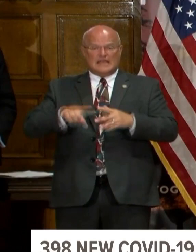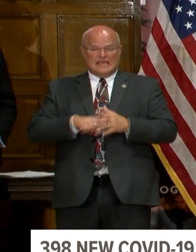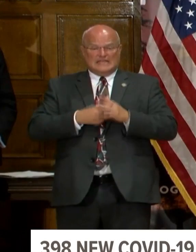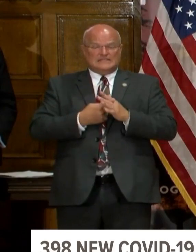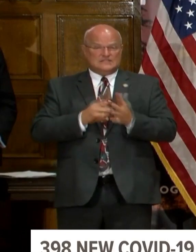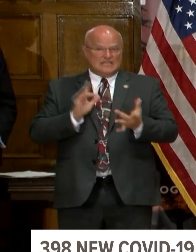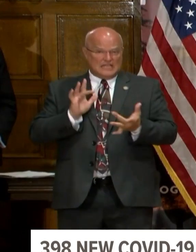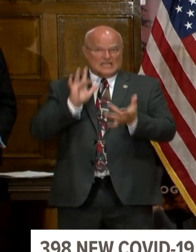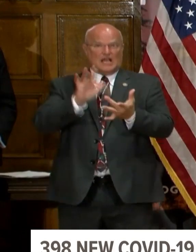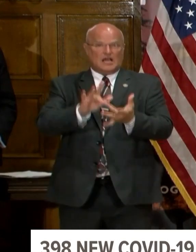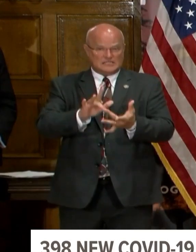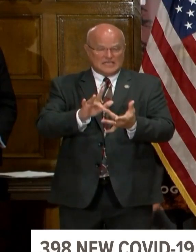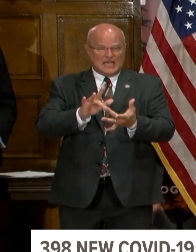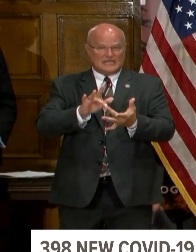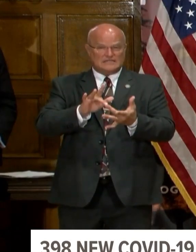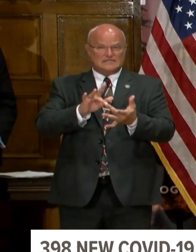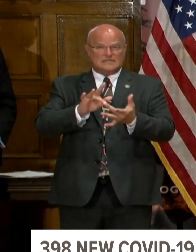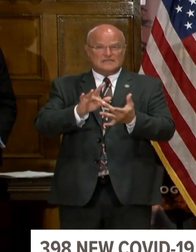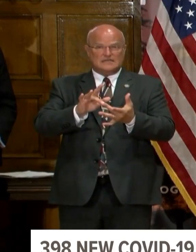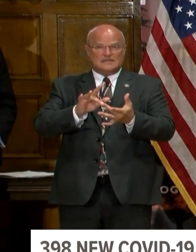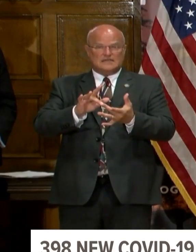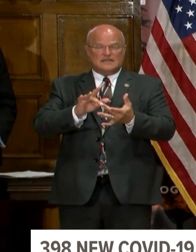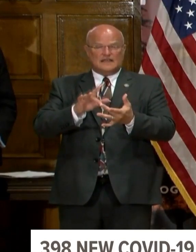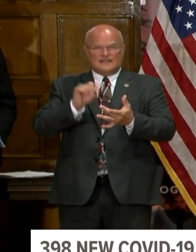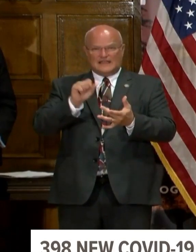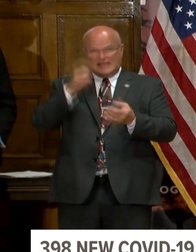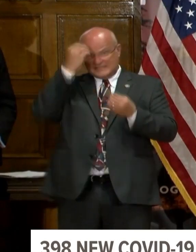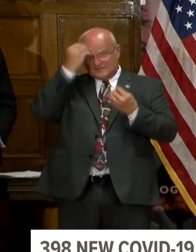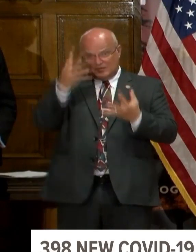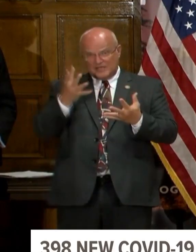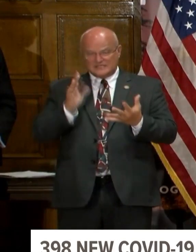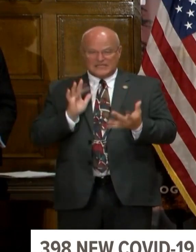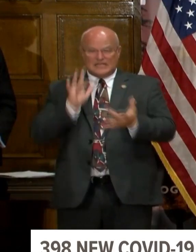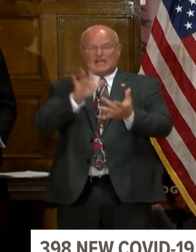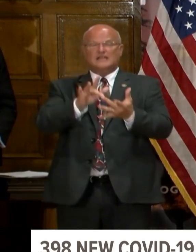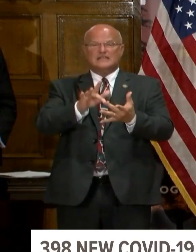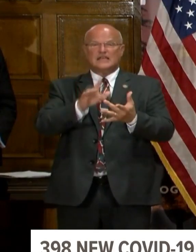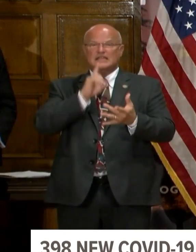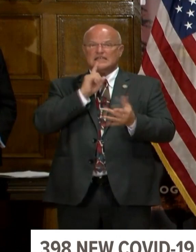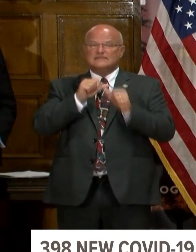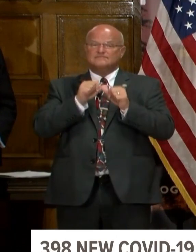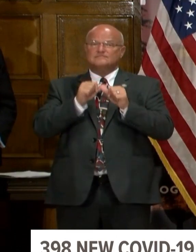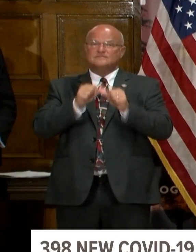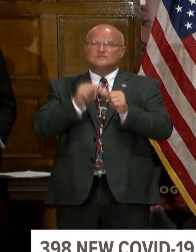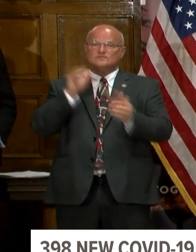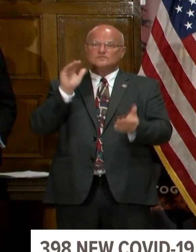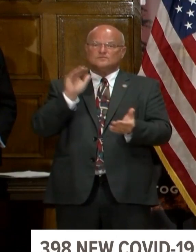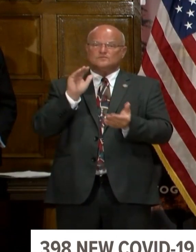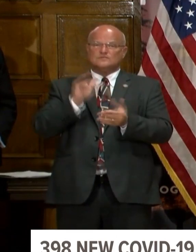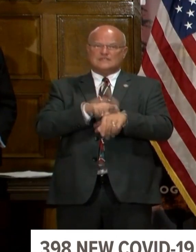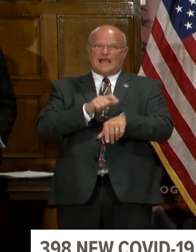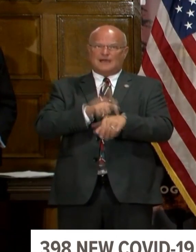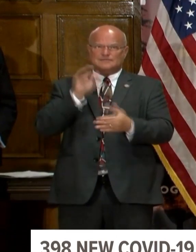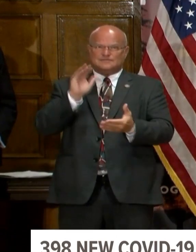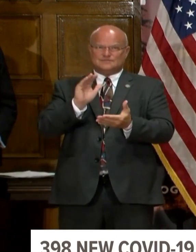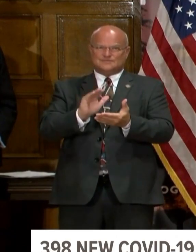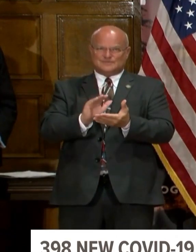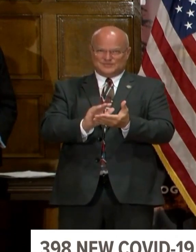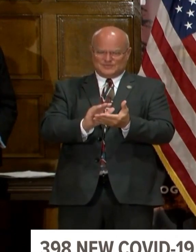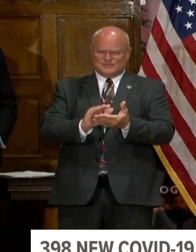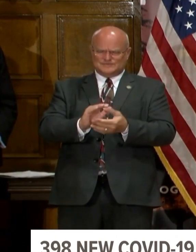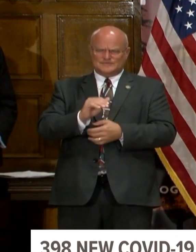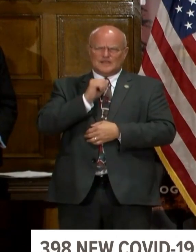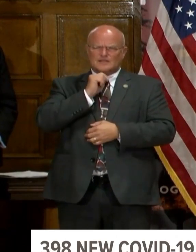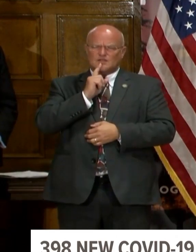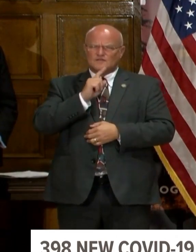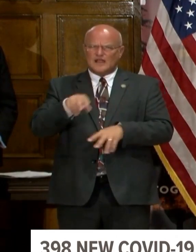initially have the case information and then make the contacts is continuing to shrink, and I'm not